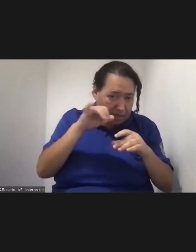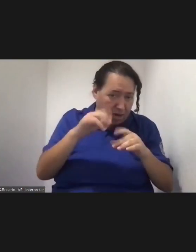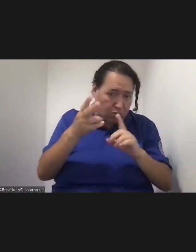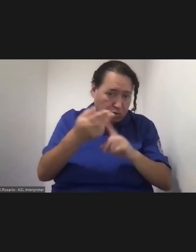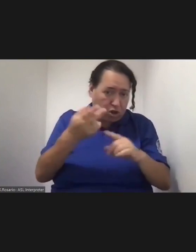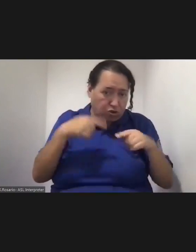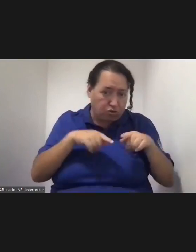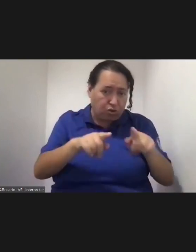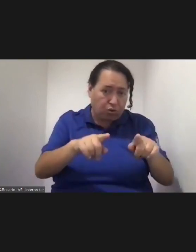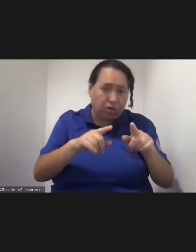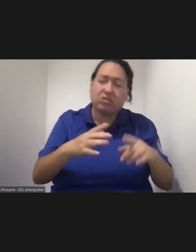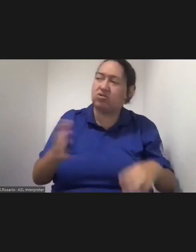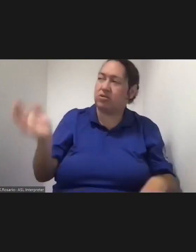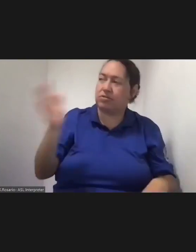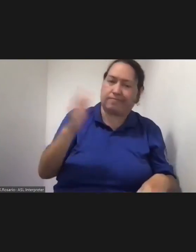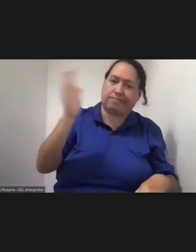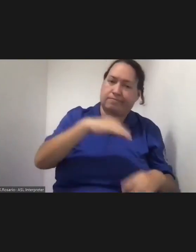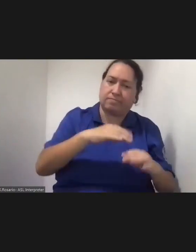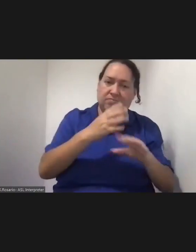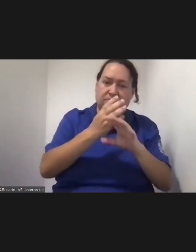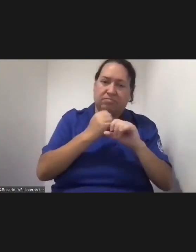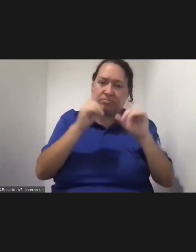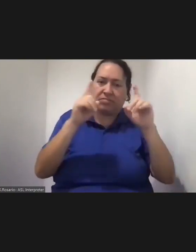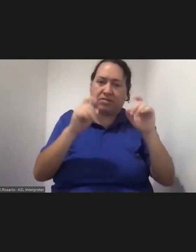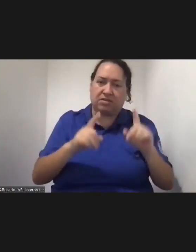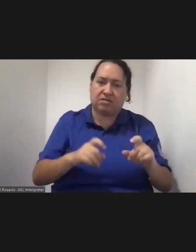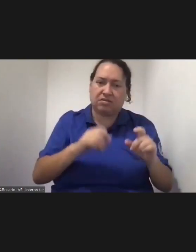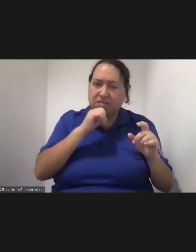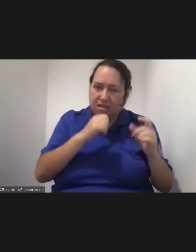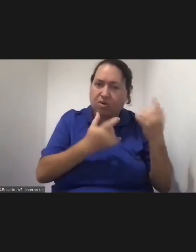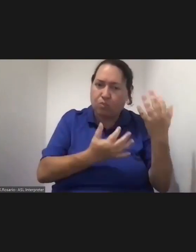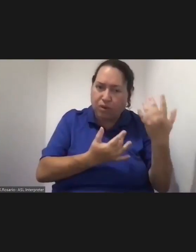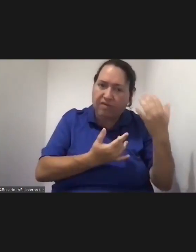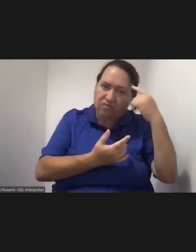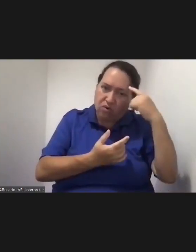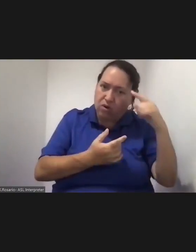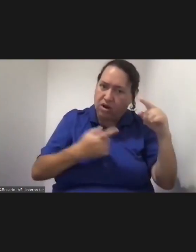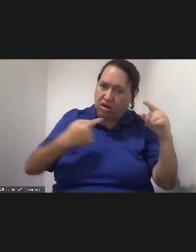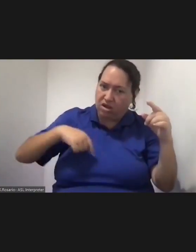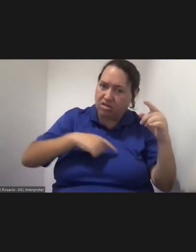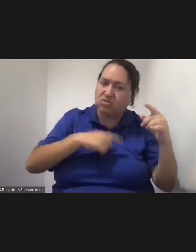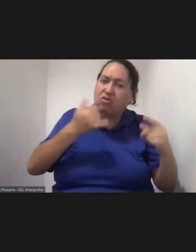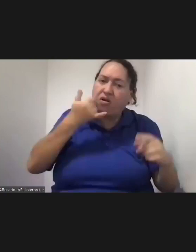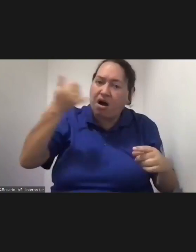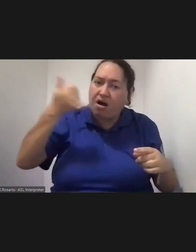come out and get tested. Don't wait for us to call you.